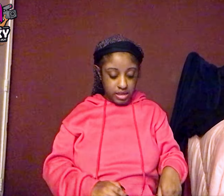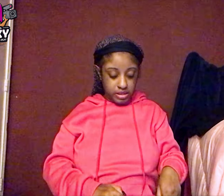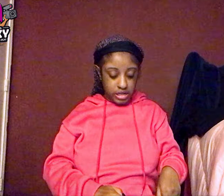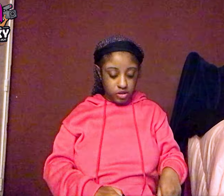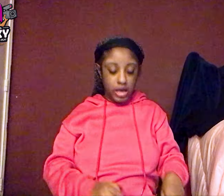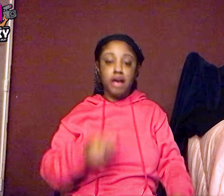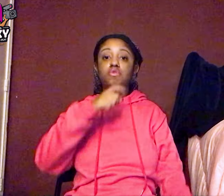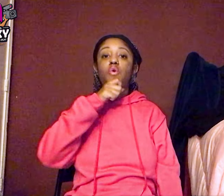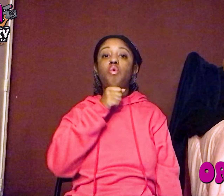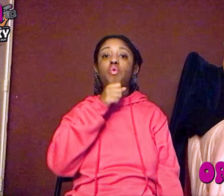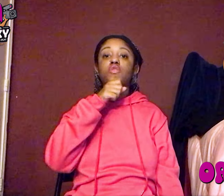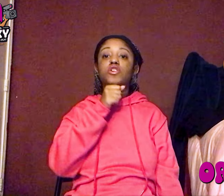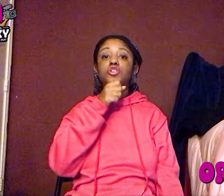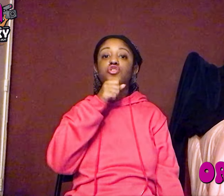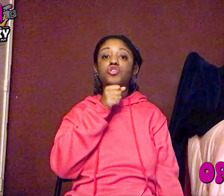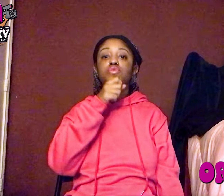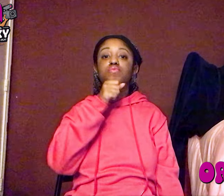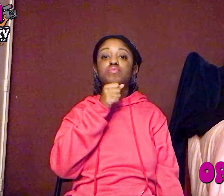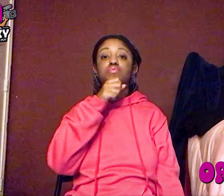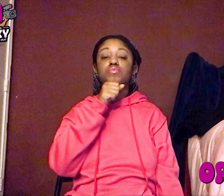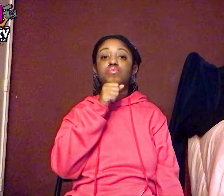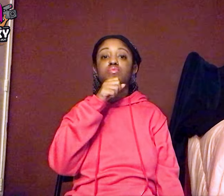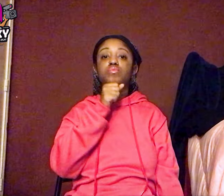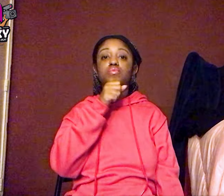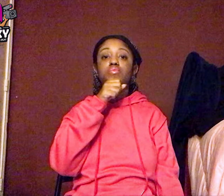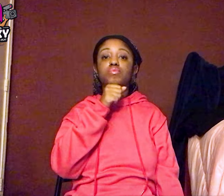Then you have orange.